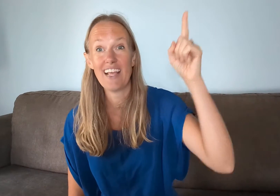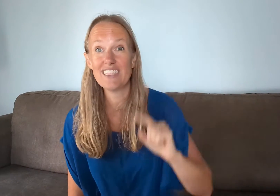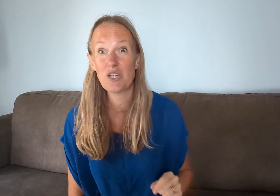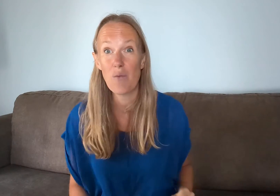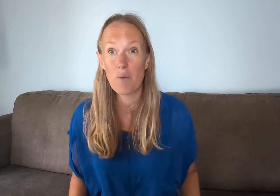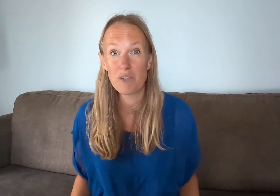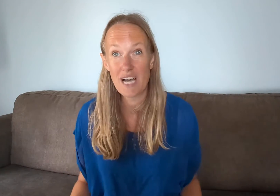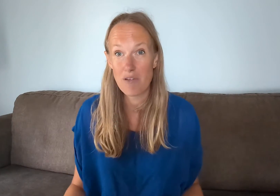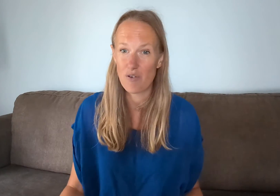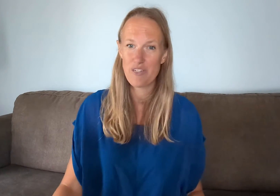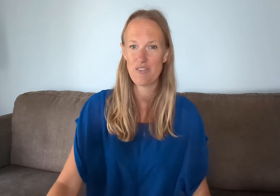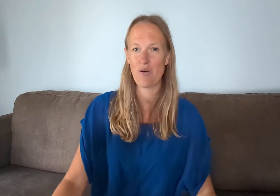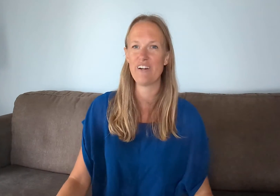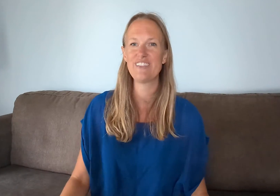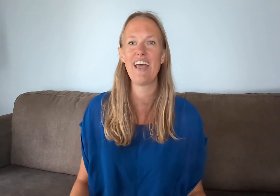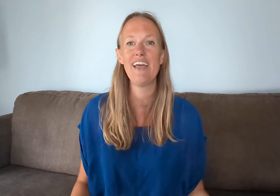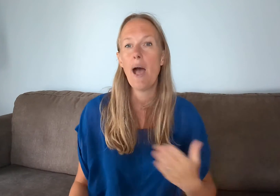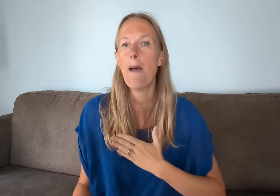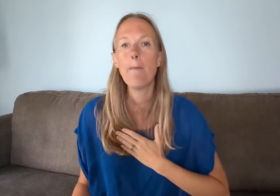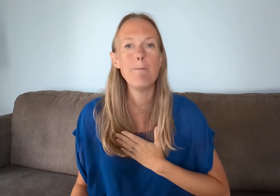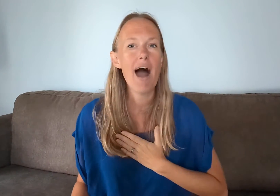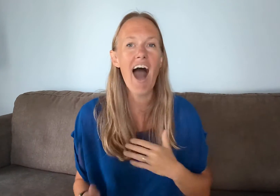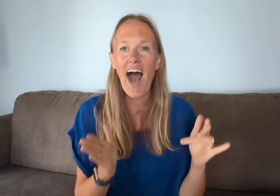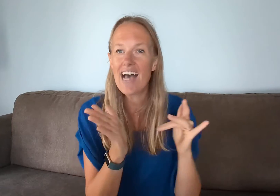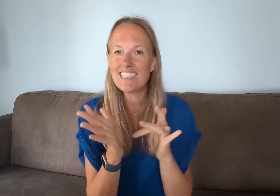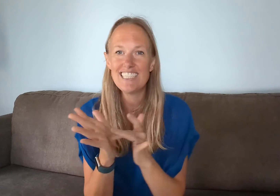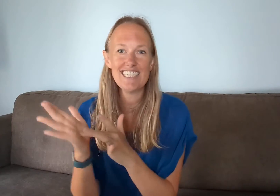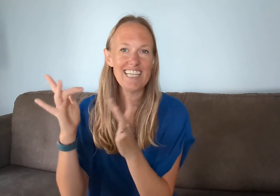let's try it one more time before we do the chorus, okay? My Jesus,